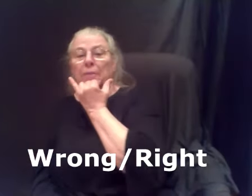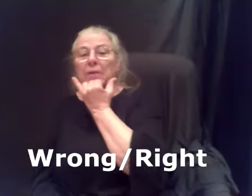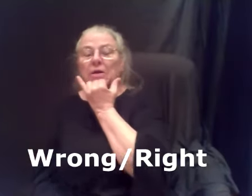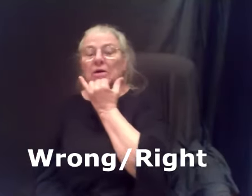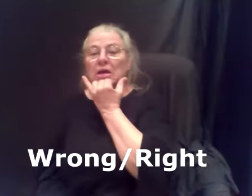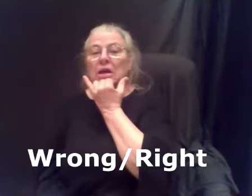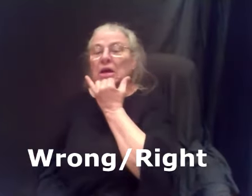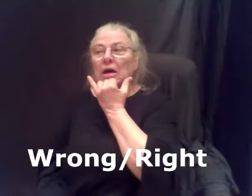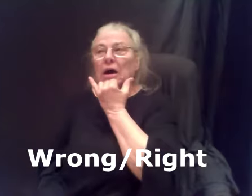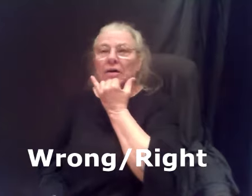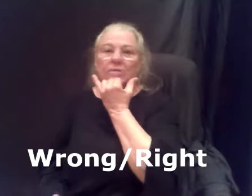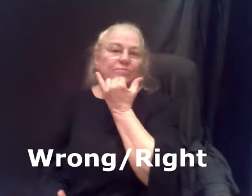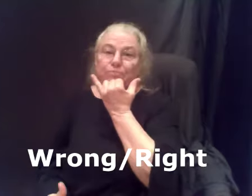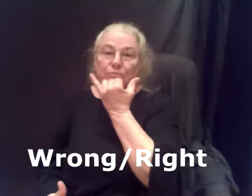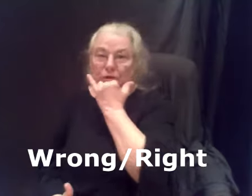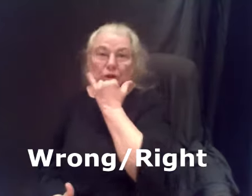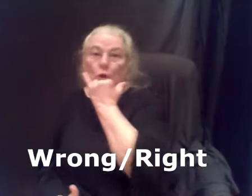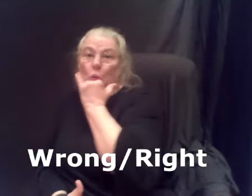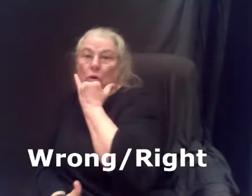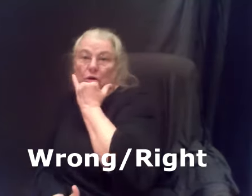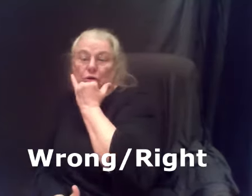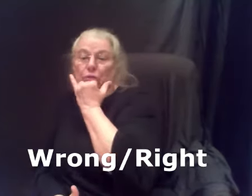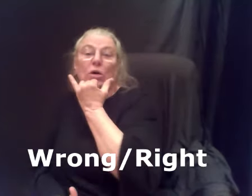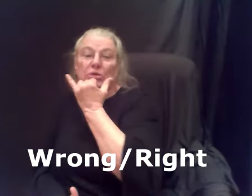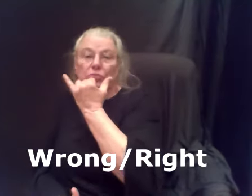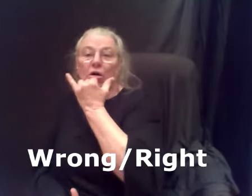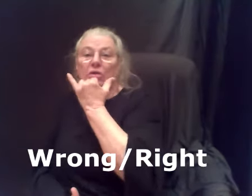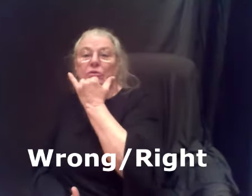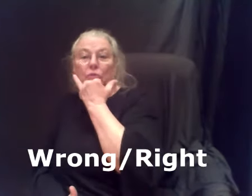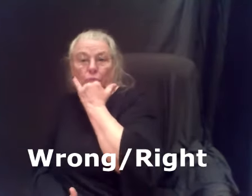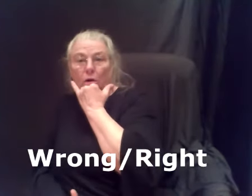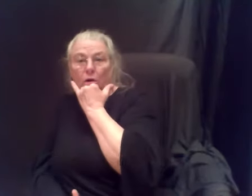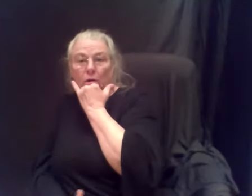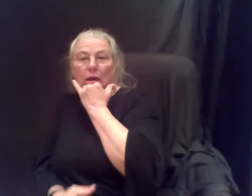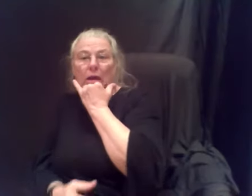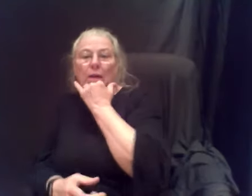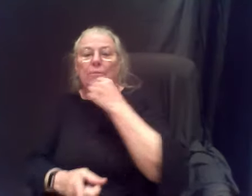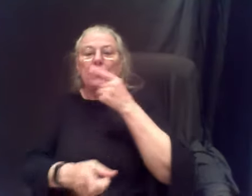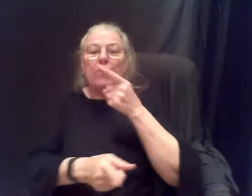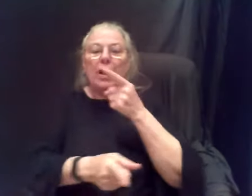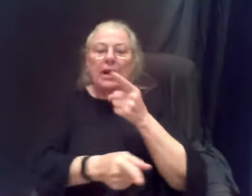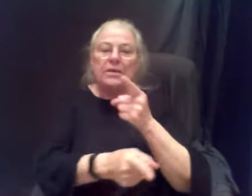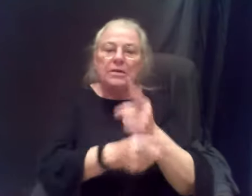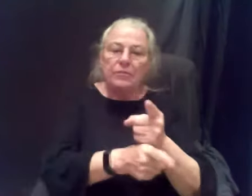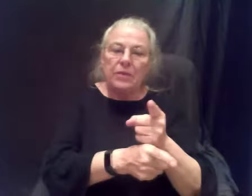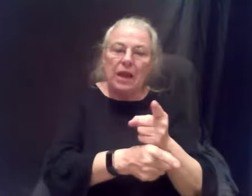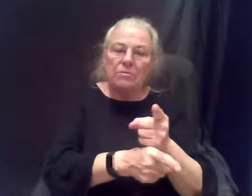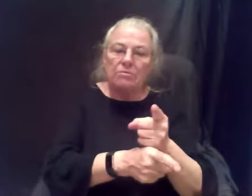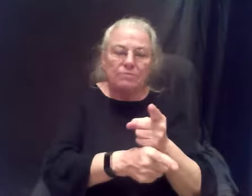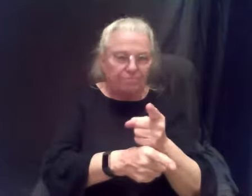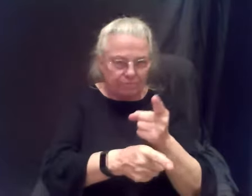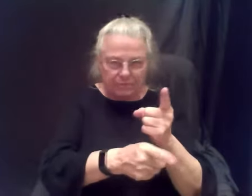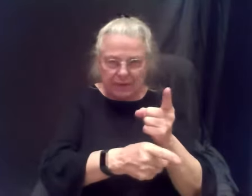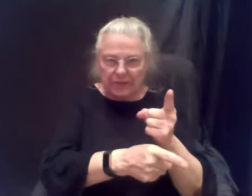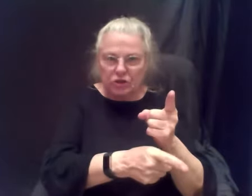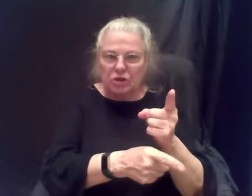because you don't want to do what's wrong. So wrong, but right, and that's just the